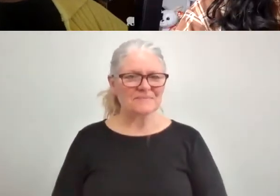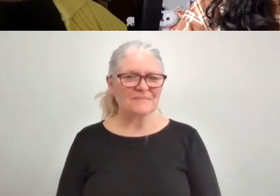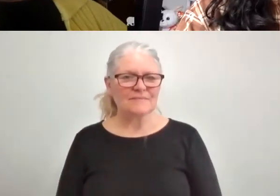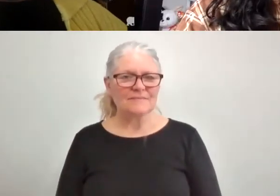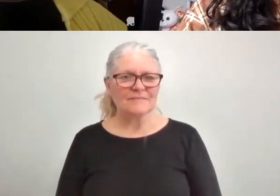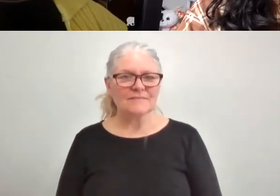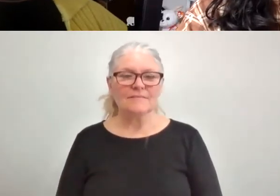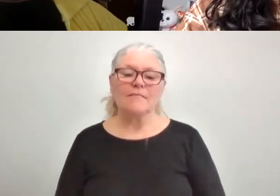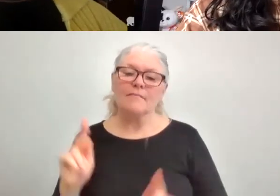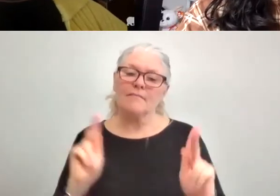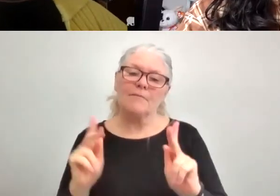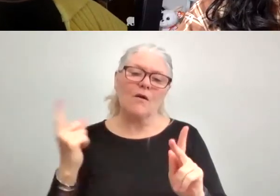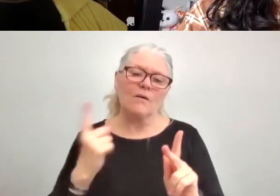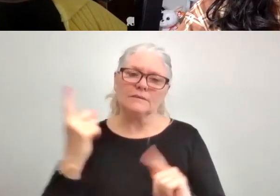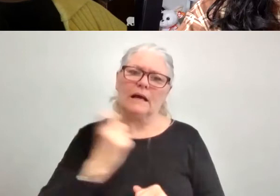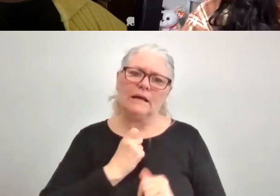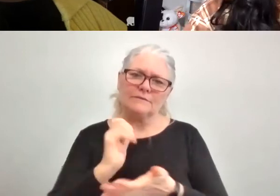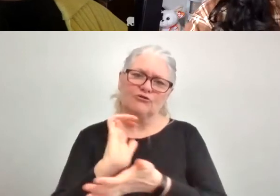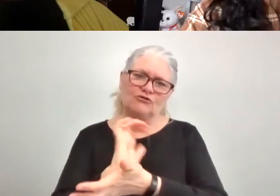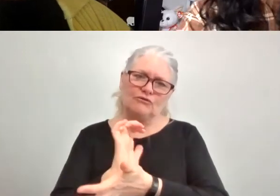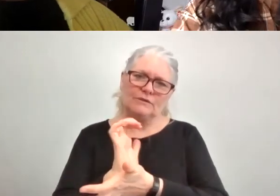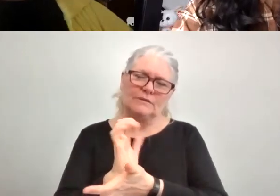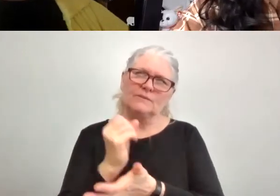people always ask me about cheese, so not that.